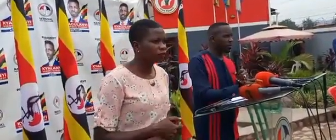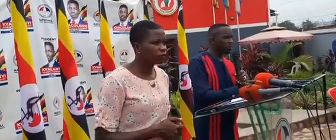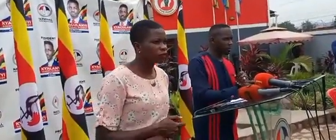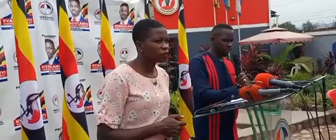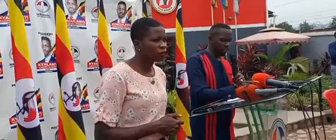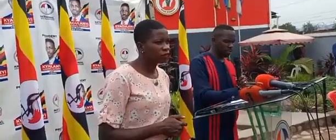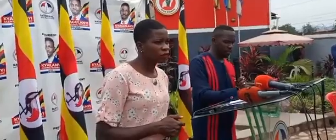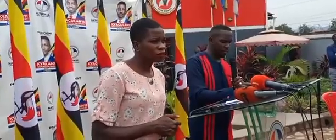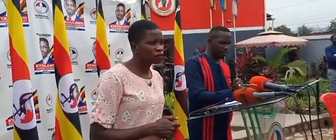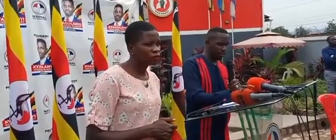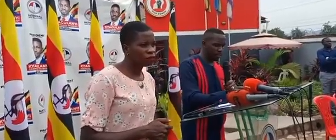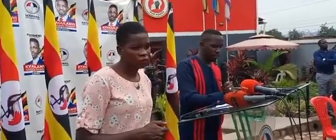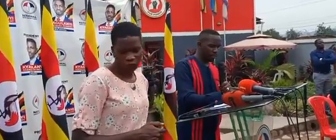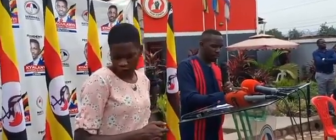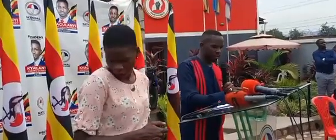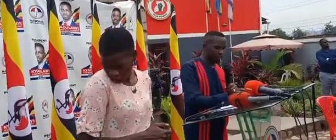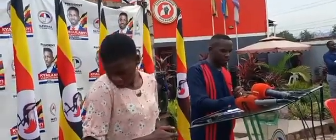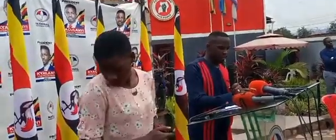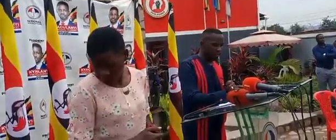Yes, Derek.